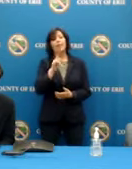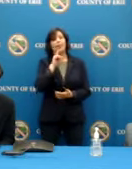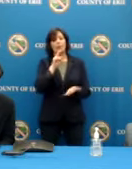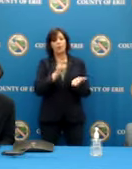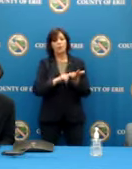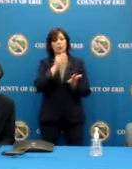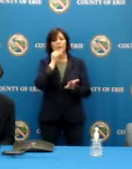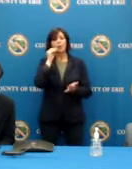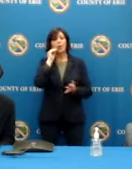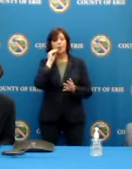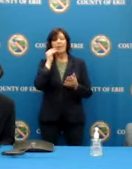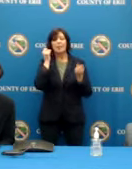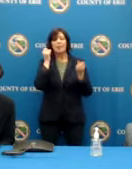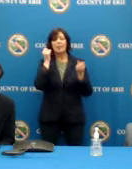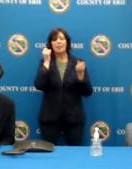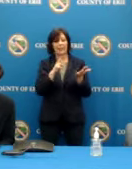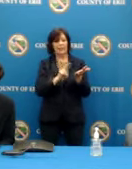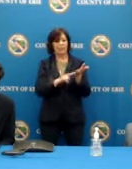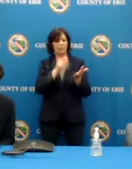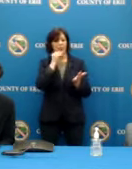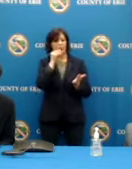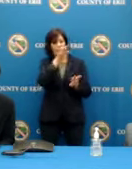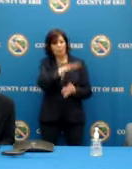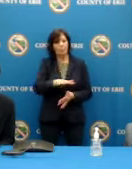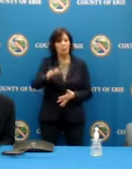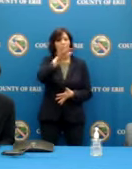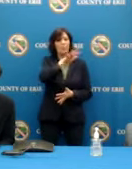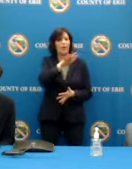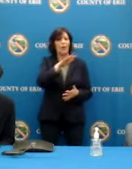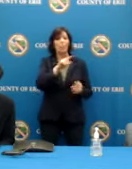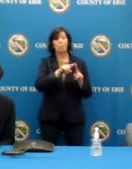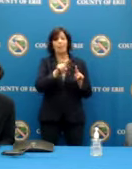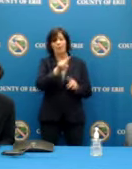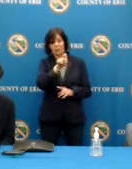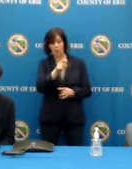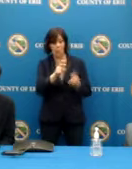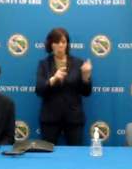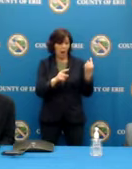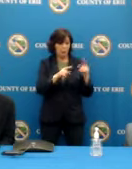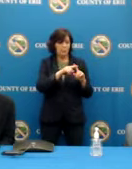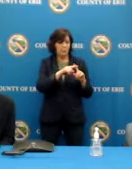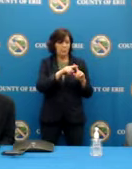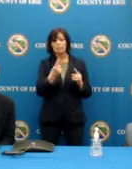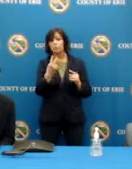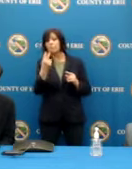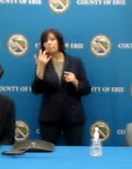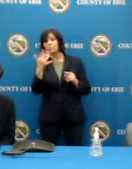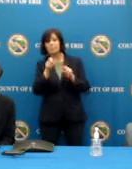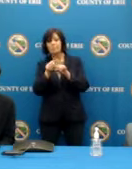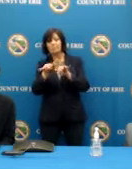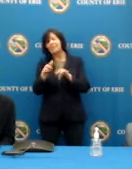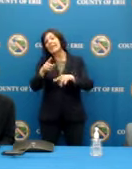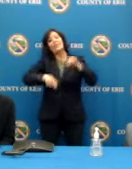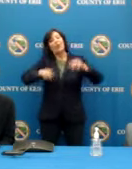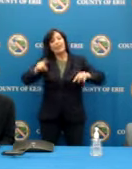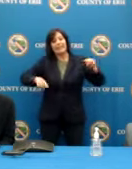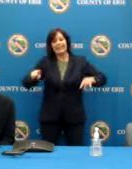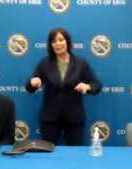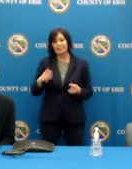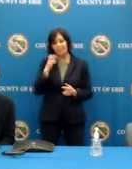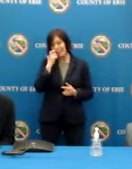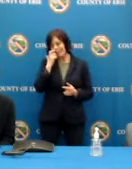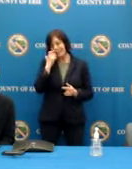cases in many nursing homes across Erie County. The question is whether it's just one or two or more, and that varies. So